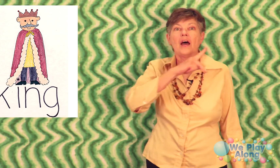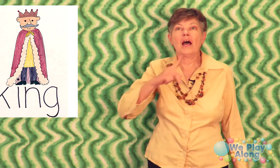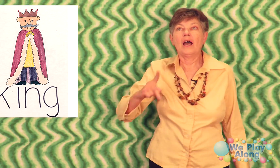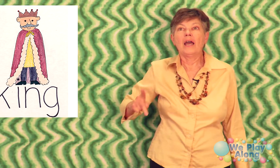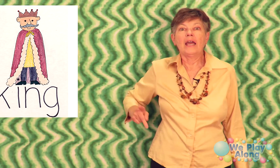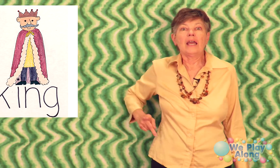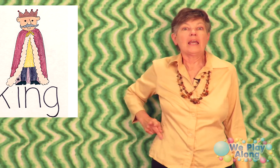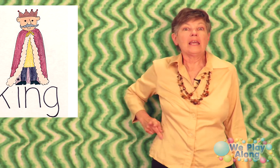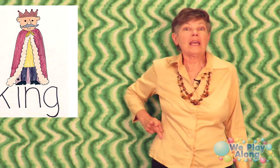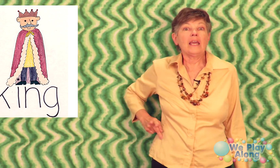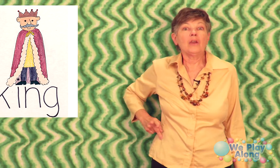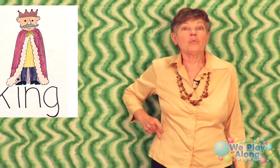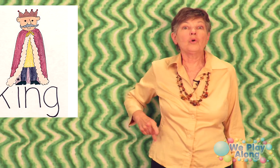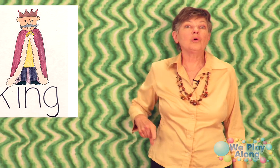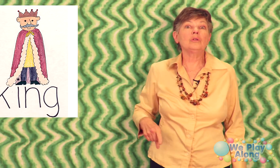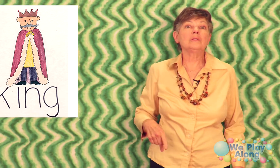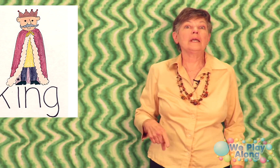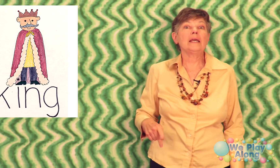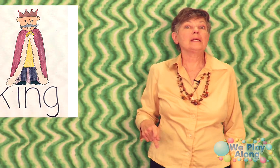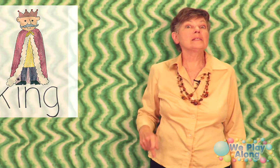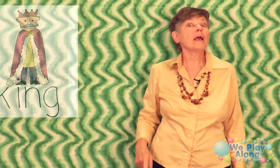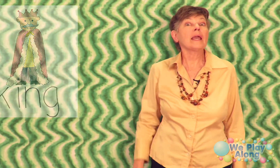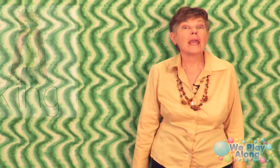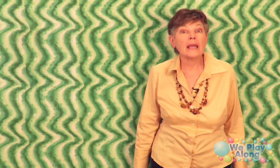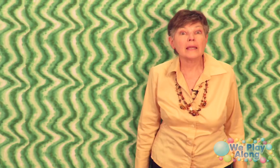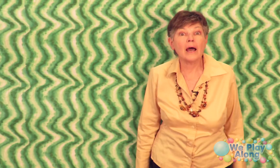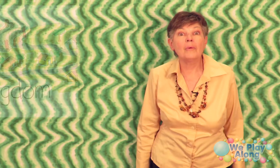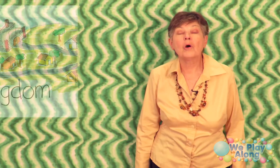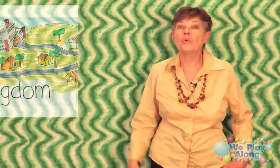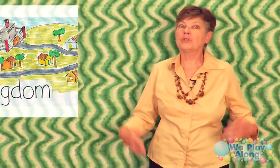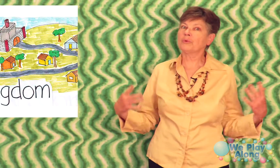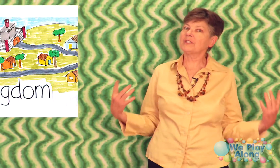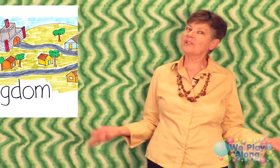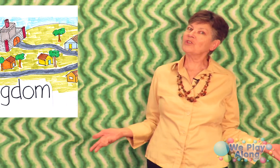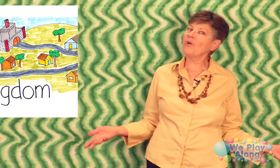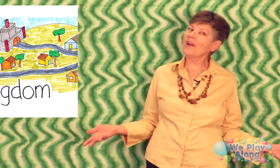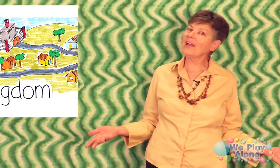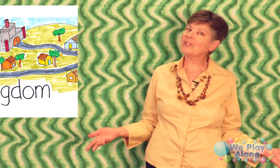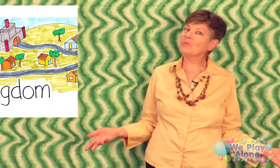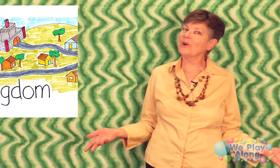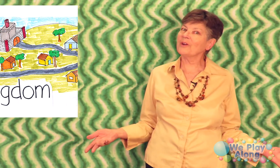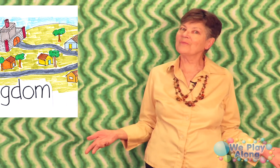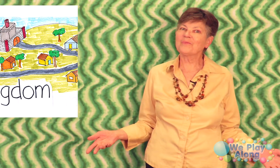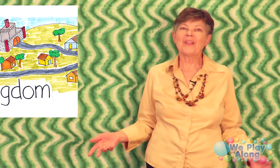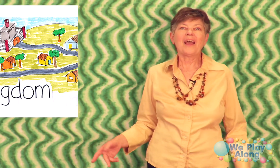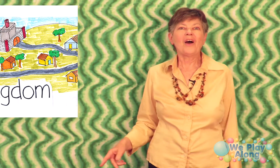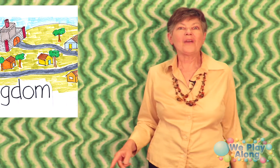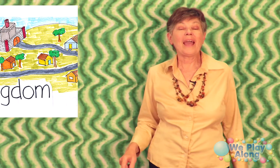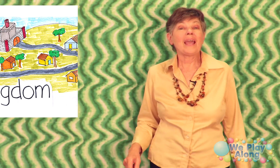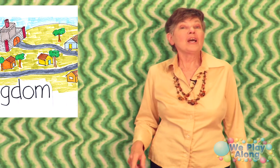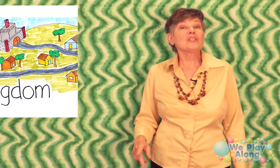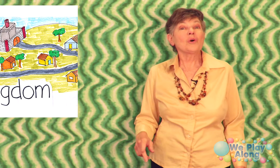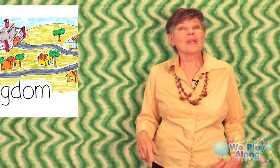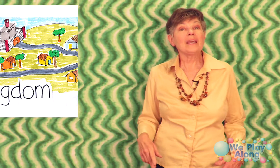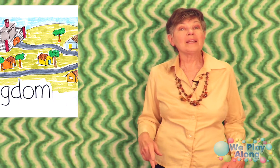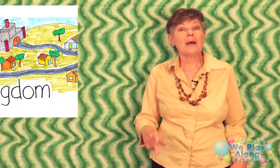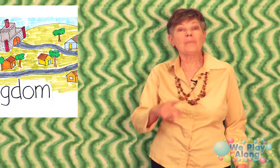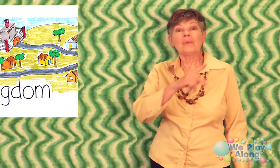The king ruled his kingdom, which brings us to our next word. Okay, so kingdom is